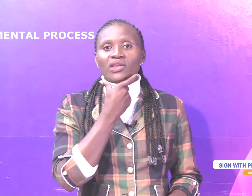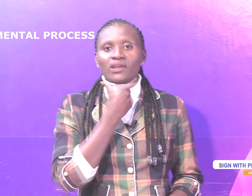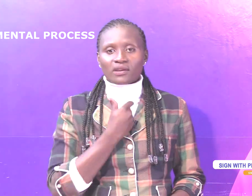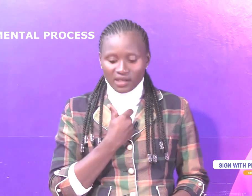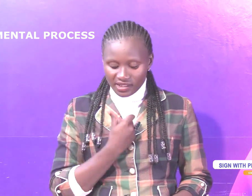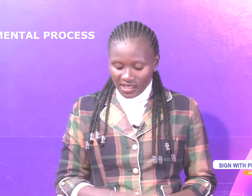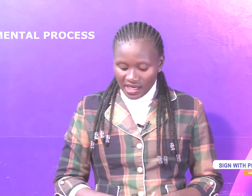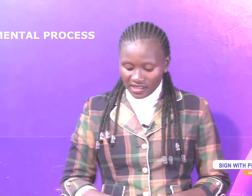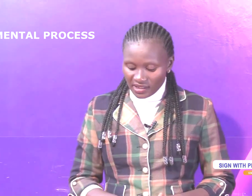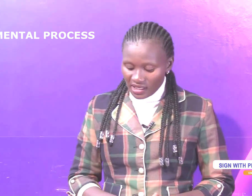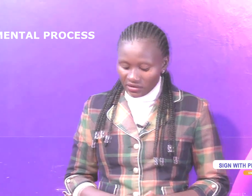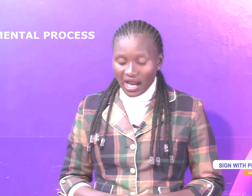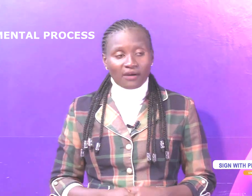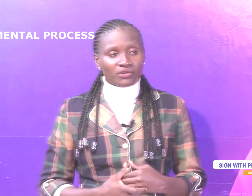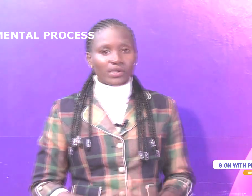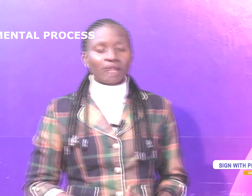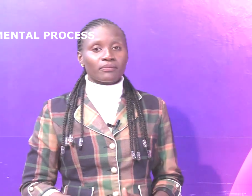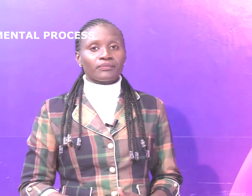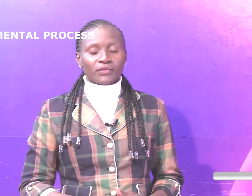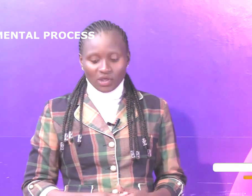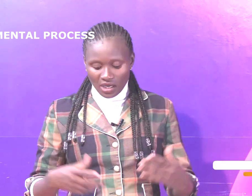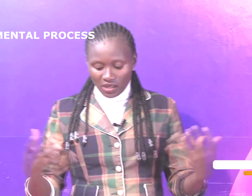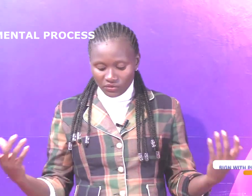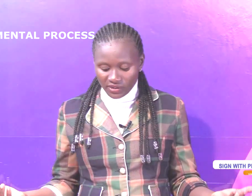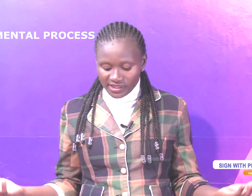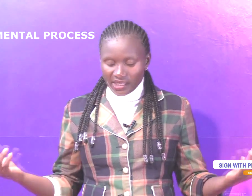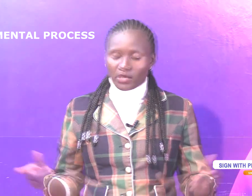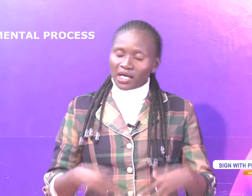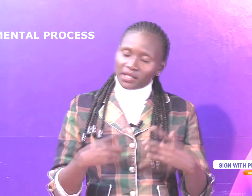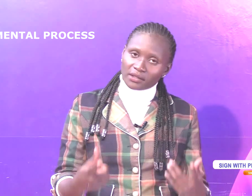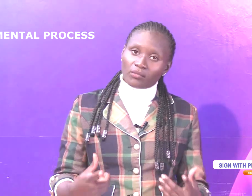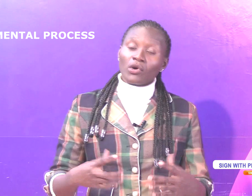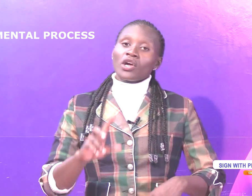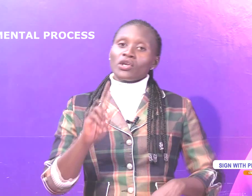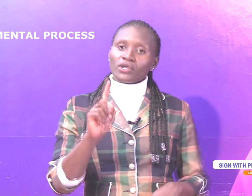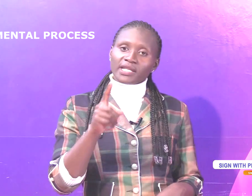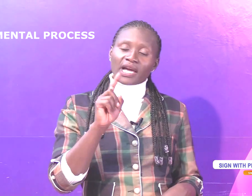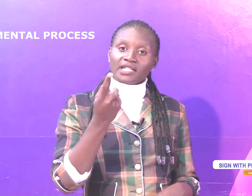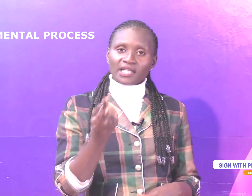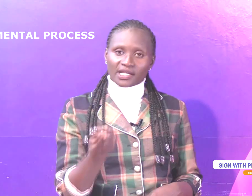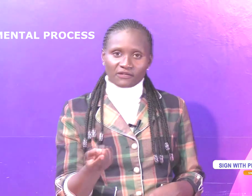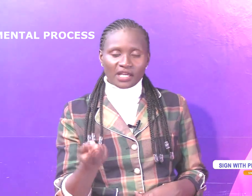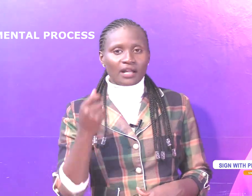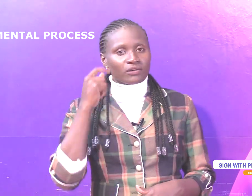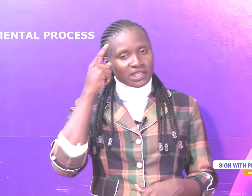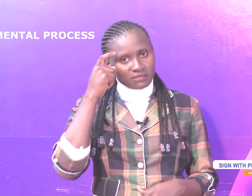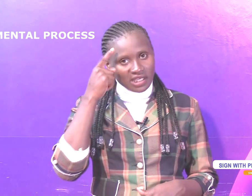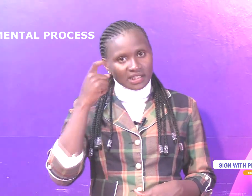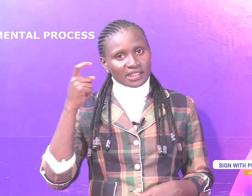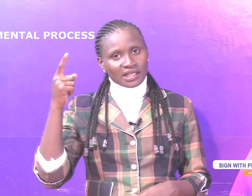curious. And then you have dream. How do we sign the word dream? Using an index finger, we just make it a